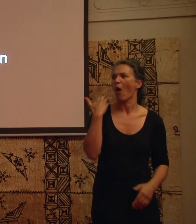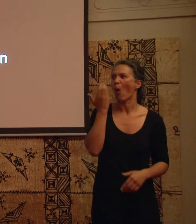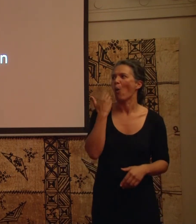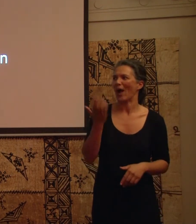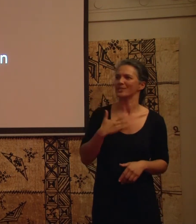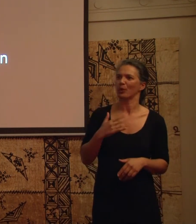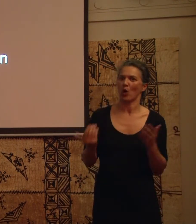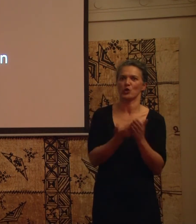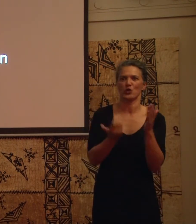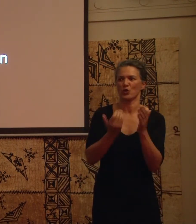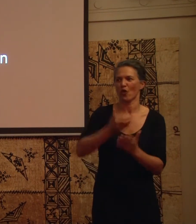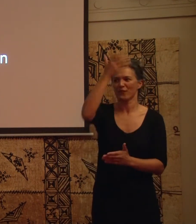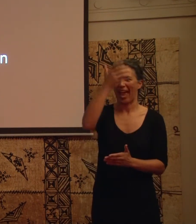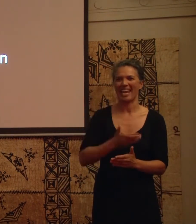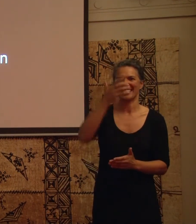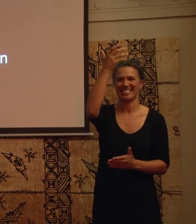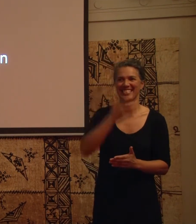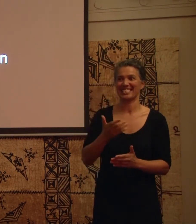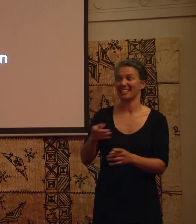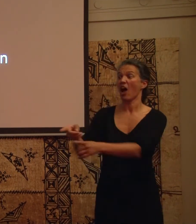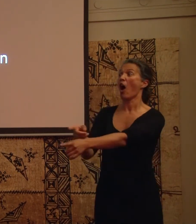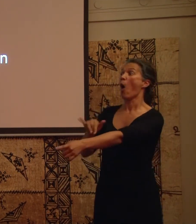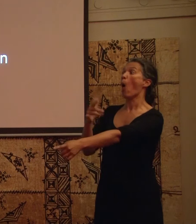and interesting presenters.